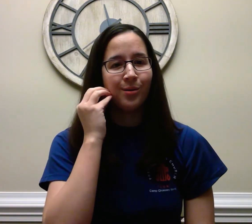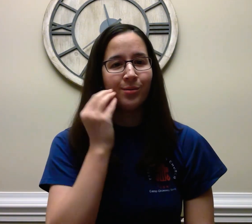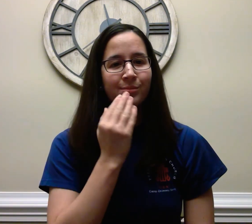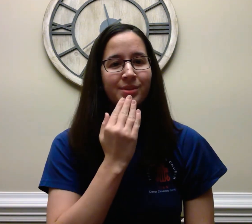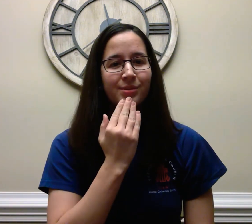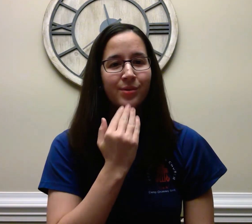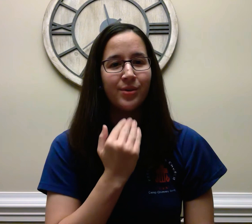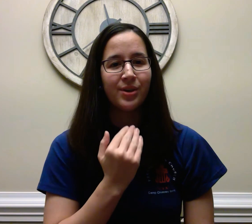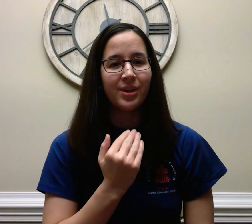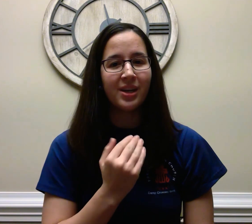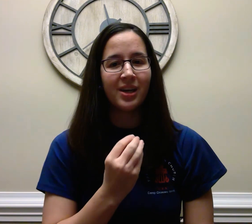home sweet